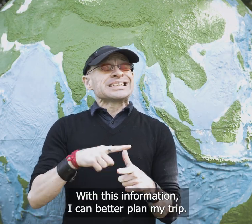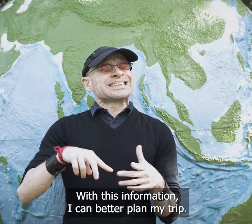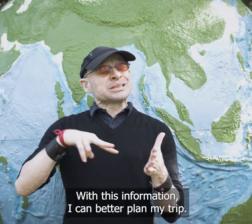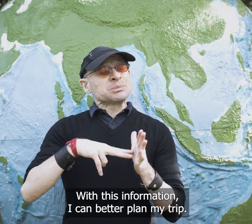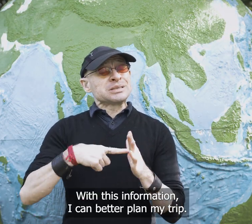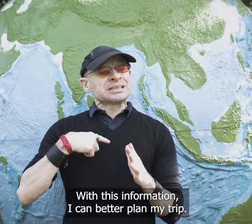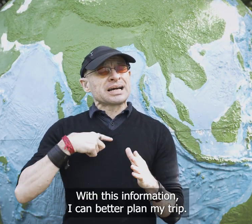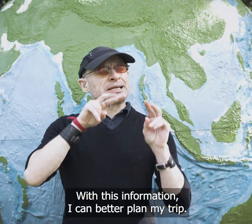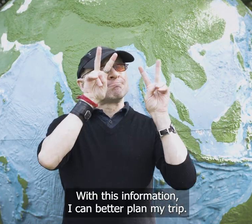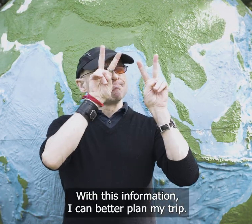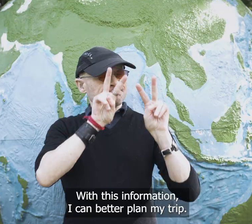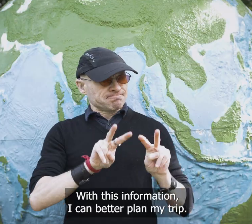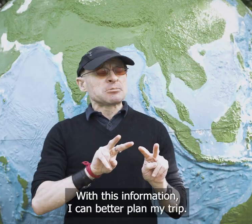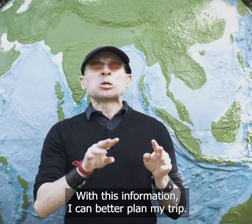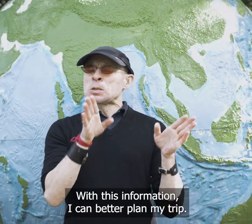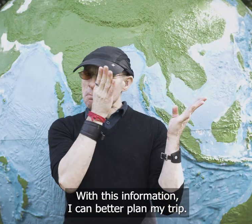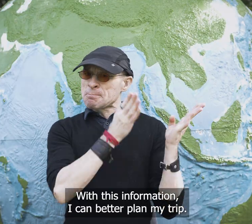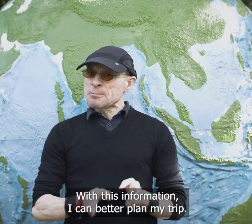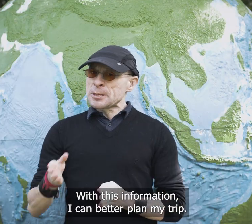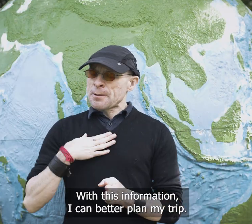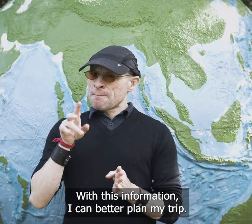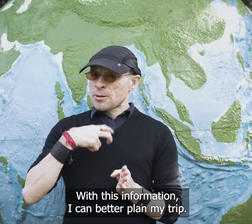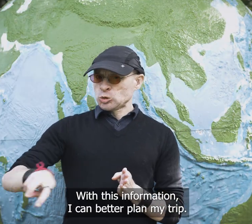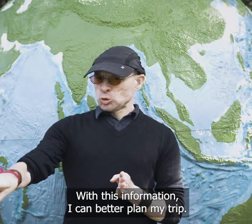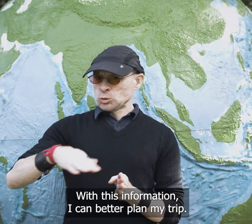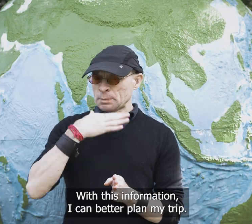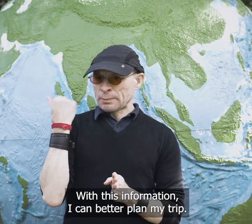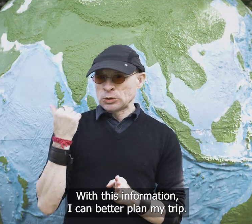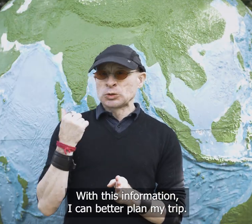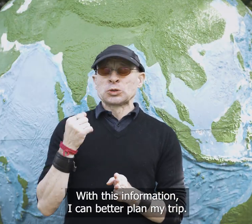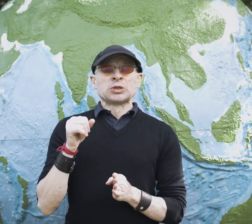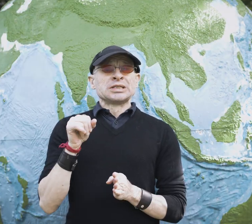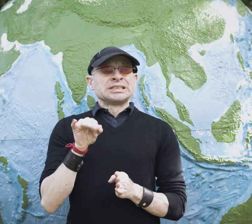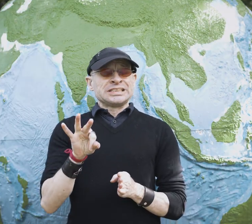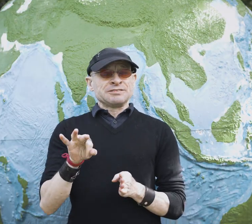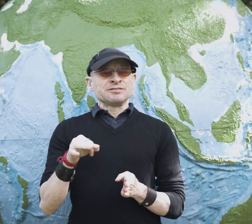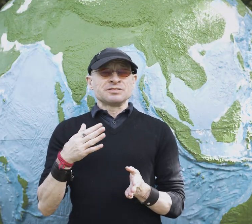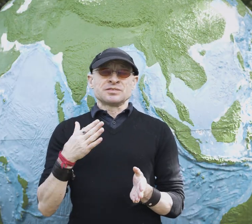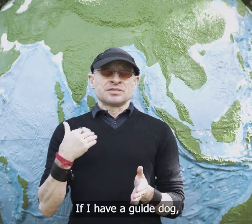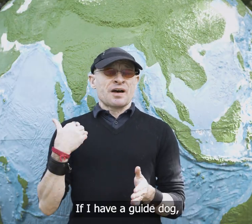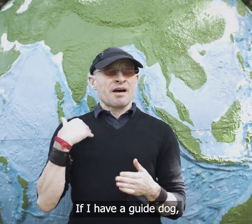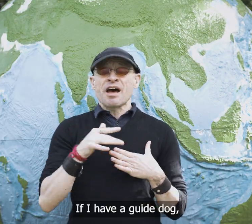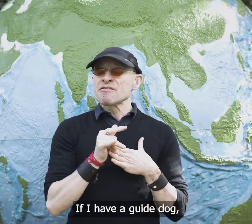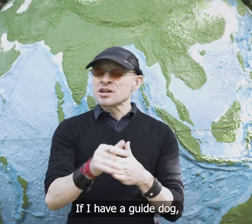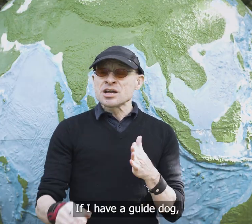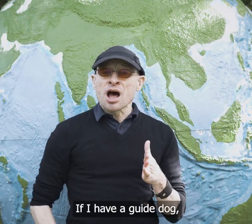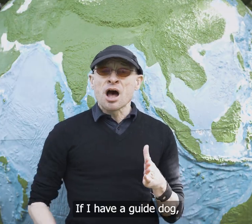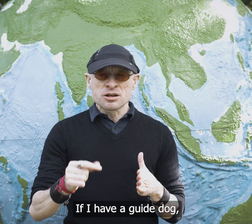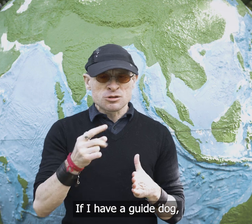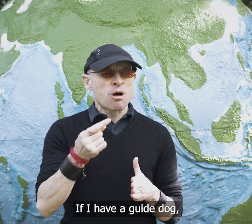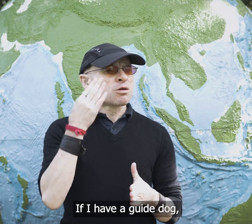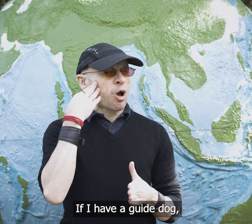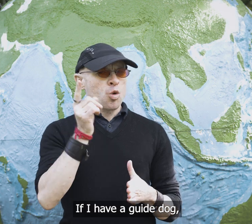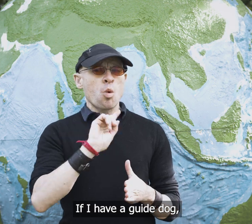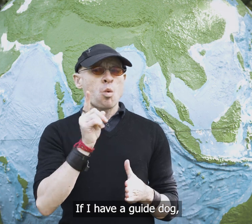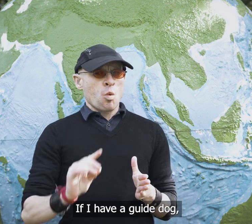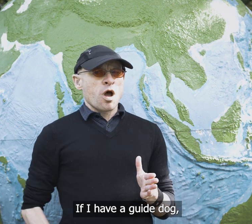With this information, I can better plan my trip. If I have a guide dog, it